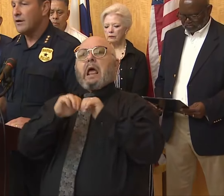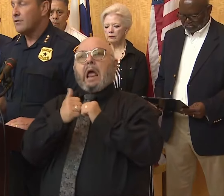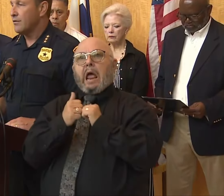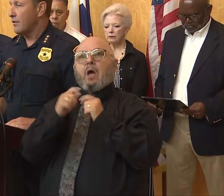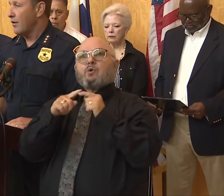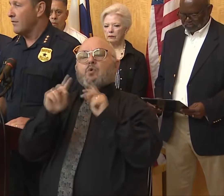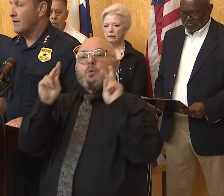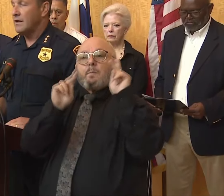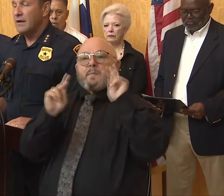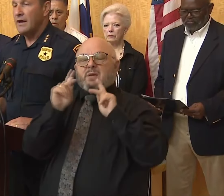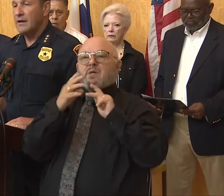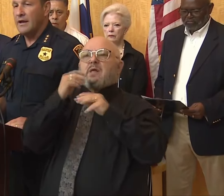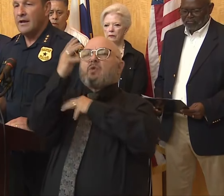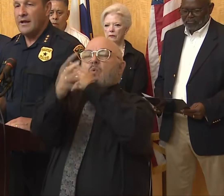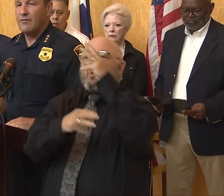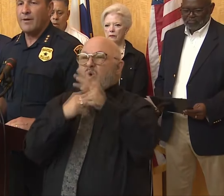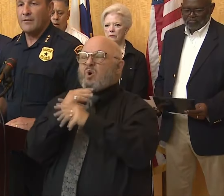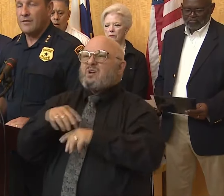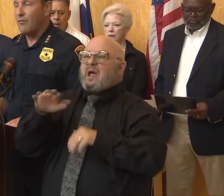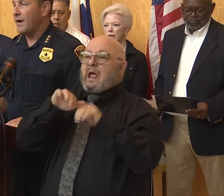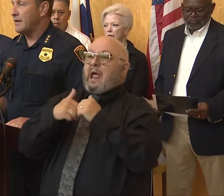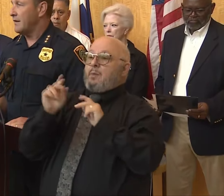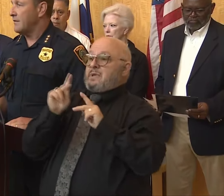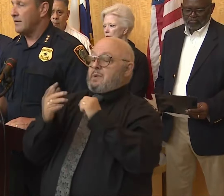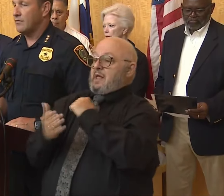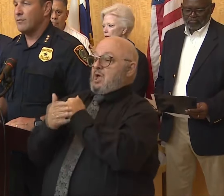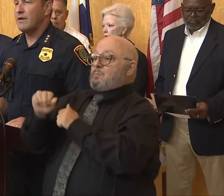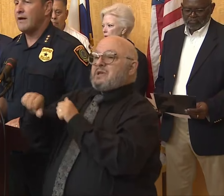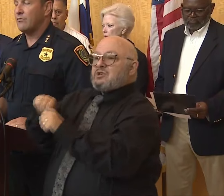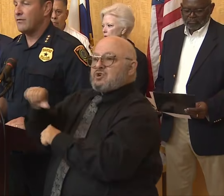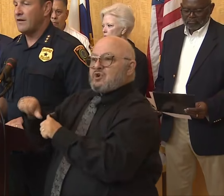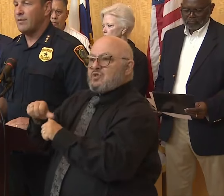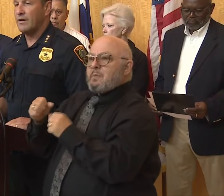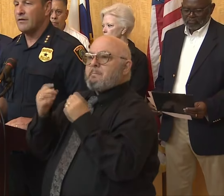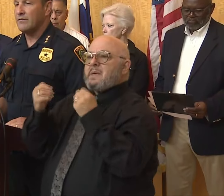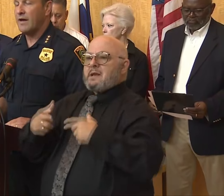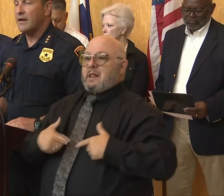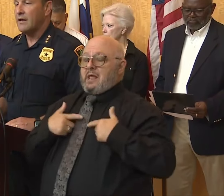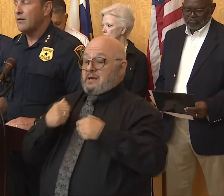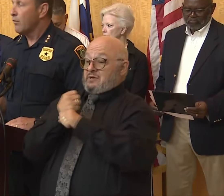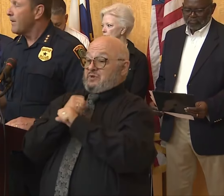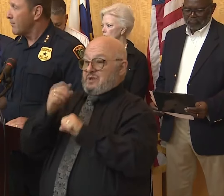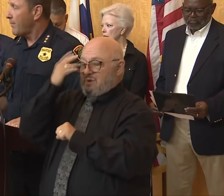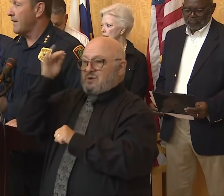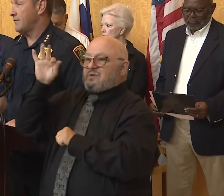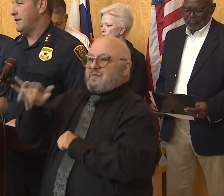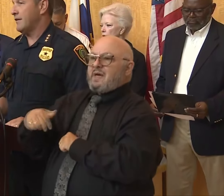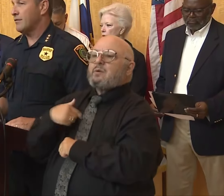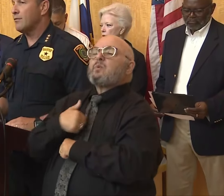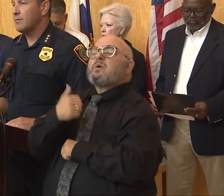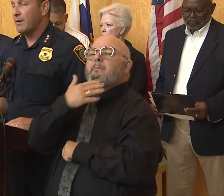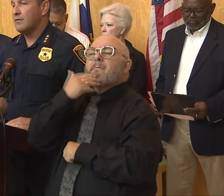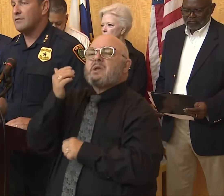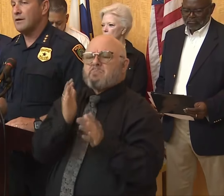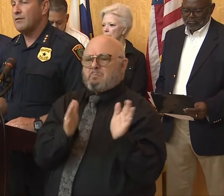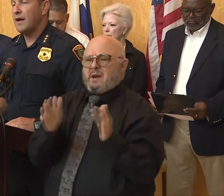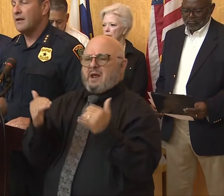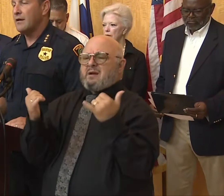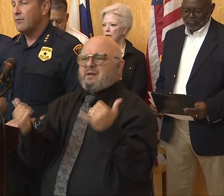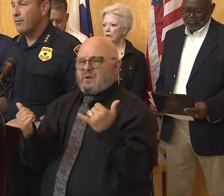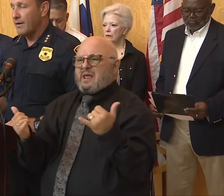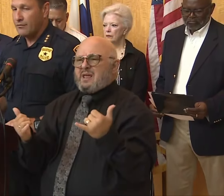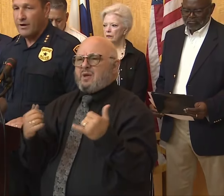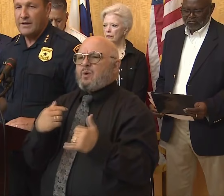together during Harvey, and everybody helped everybody, and so many lives were saved because of that. We're better prepared today, so I want the public to know